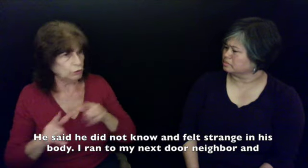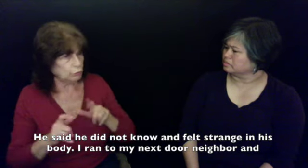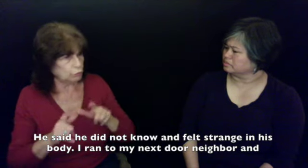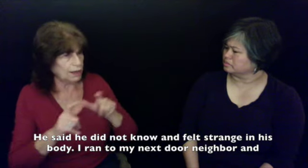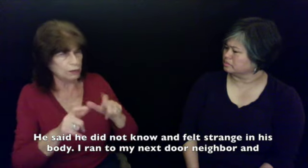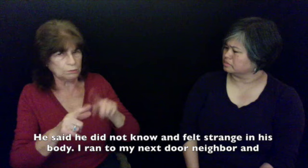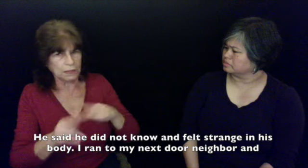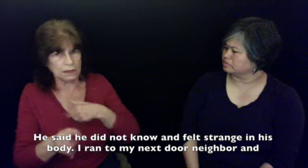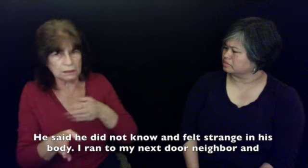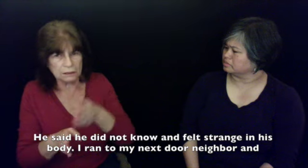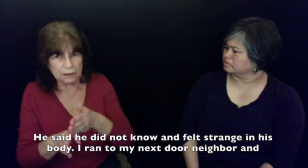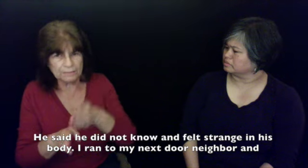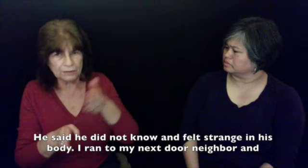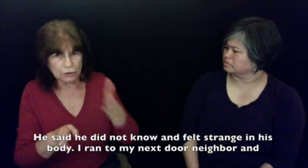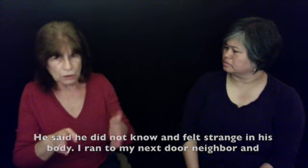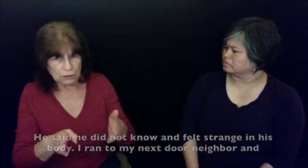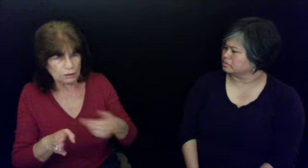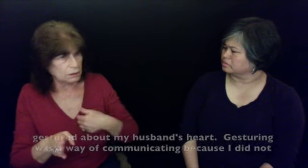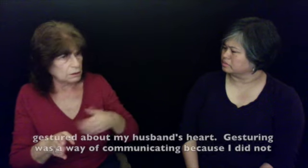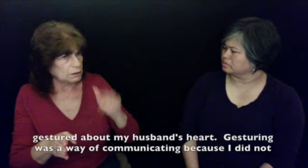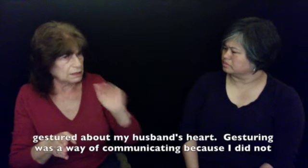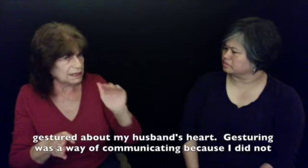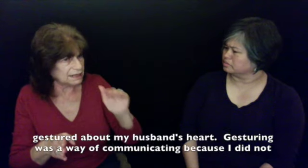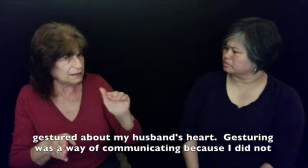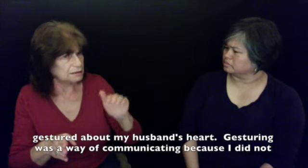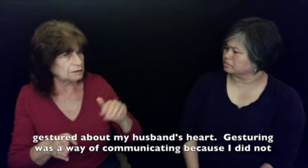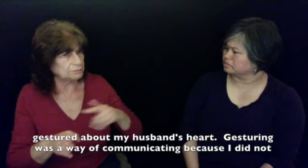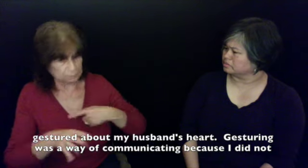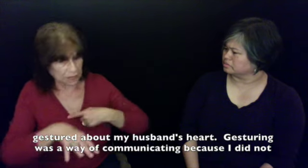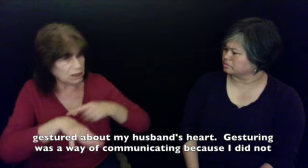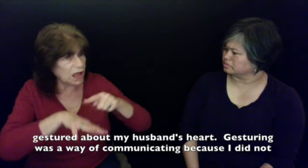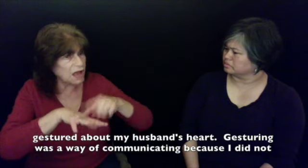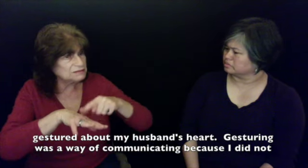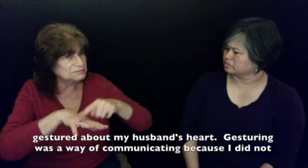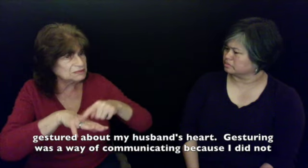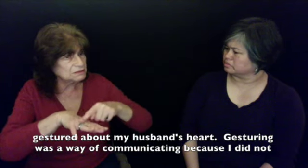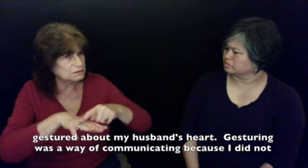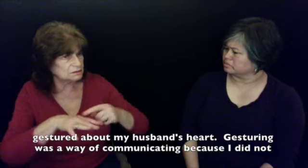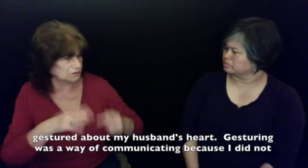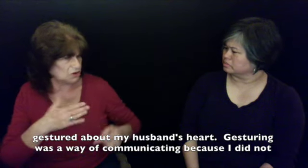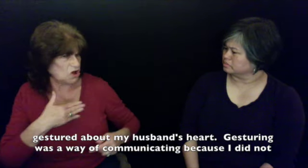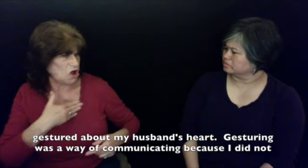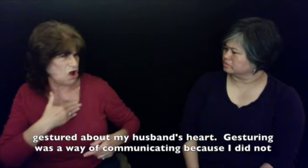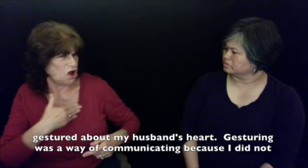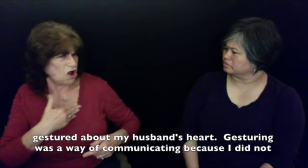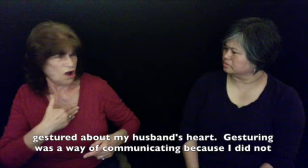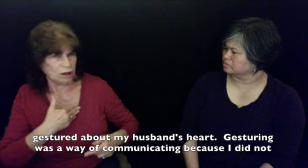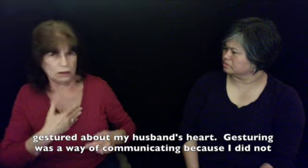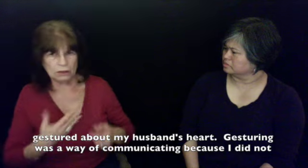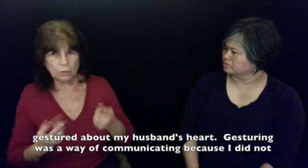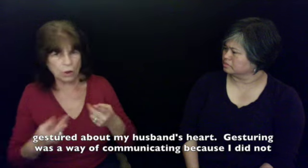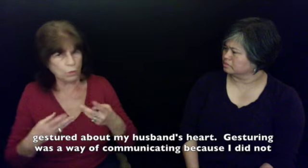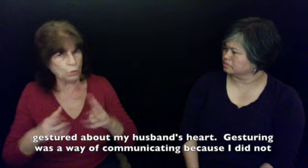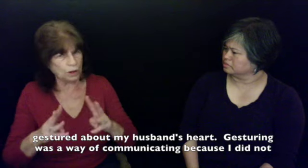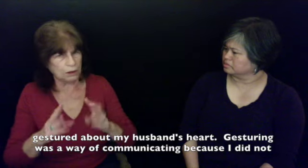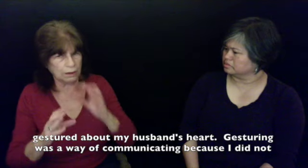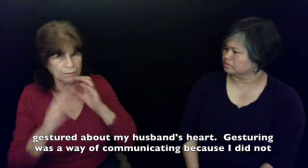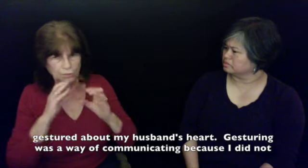strange in his body. I ran next door to the neighbor and gestured about my husband's heart. Gesturing was a way